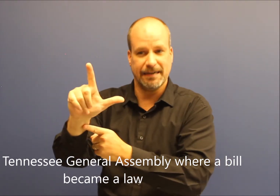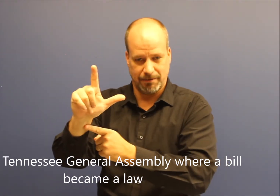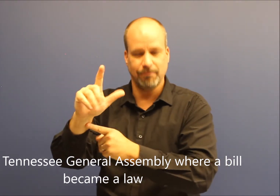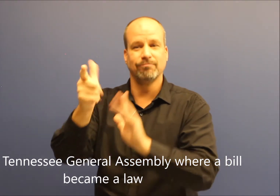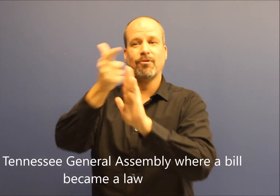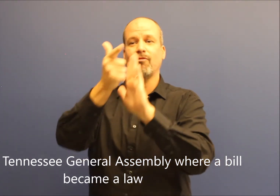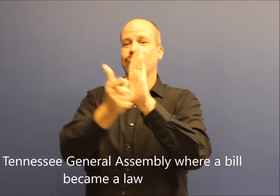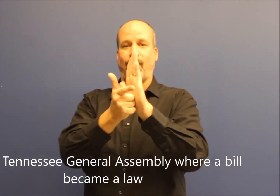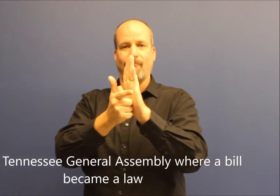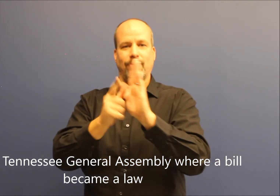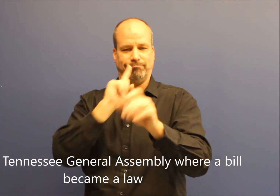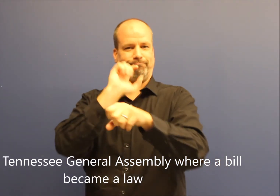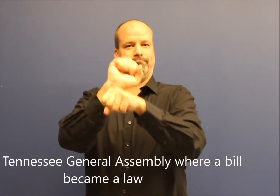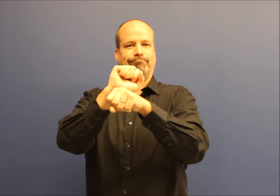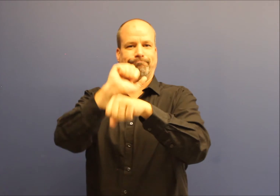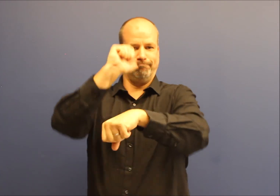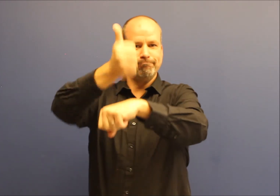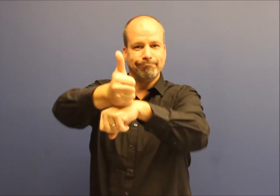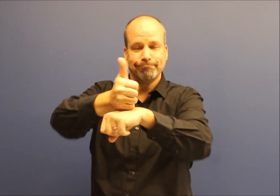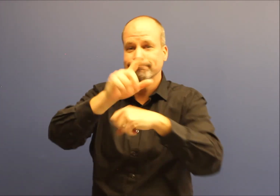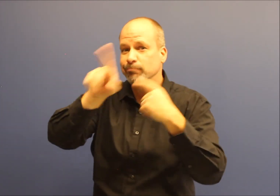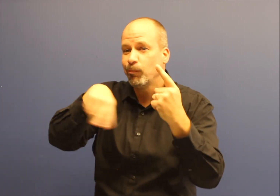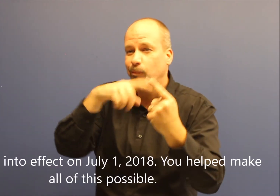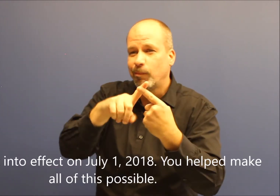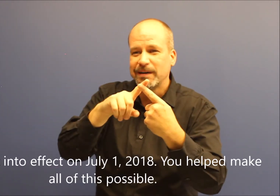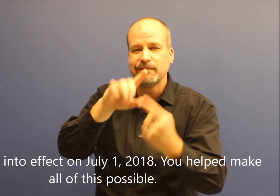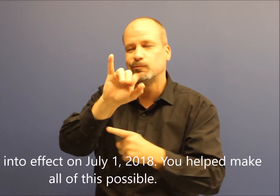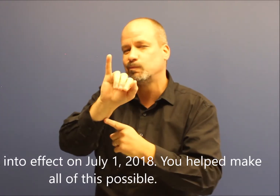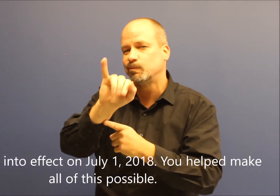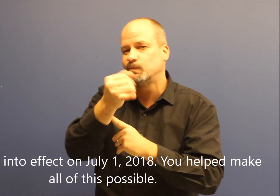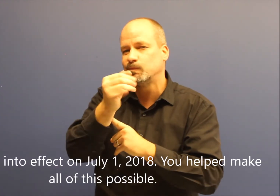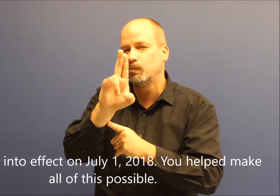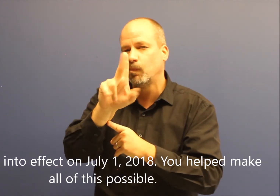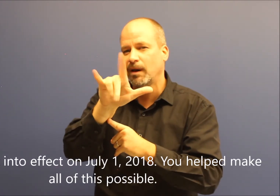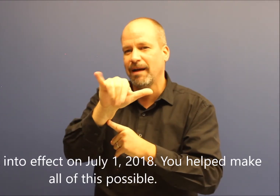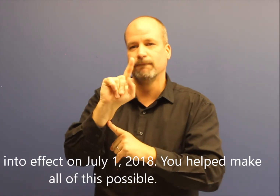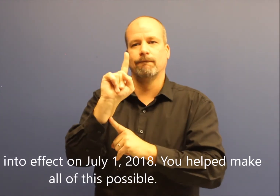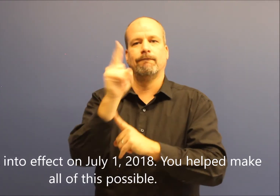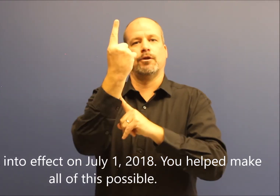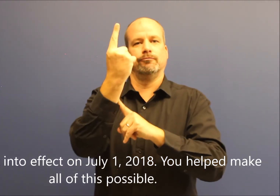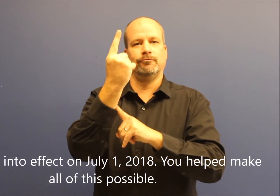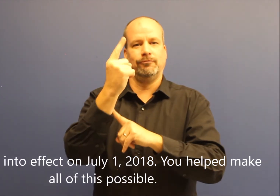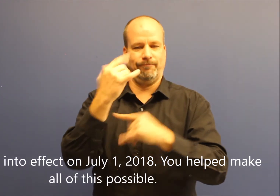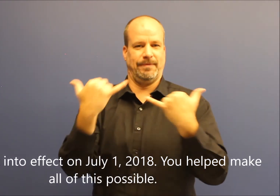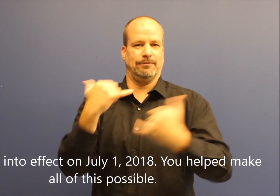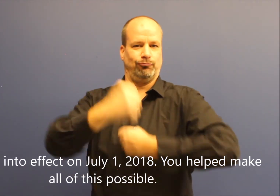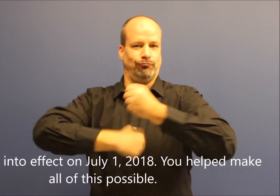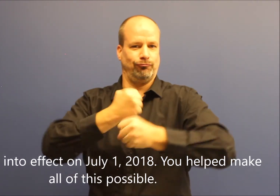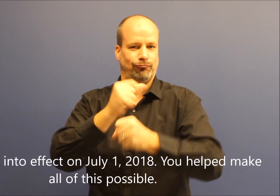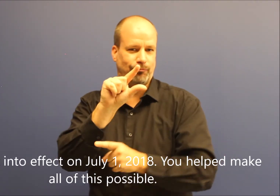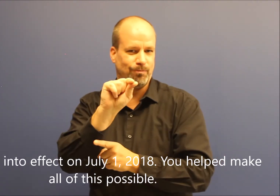where a bill became a law that went into effect on July 1st, 2018.